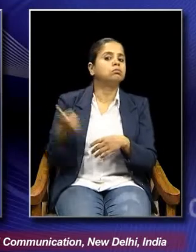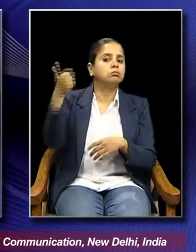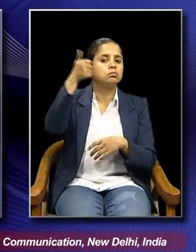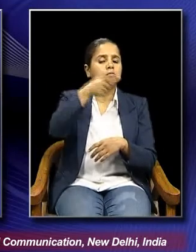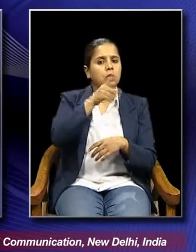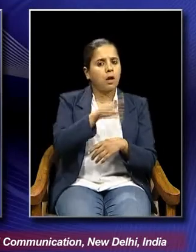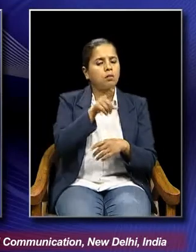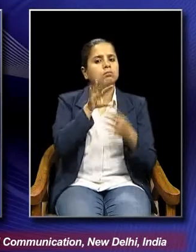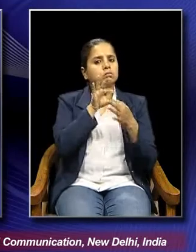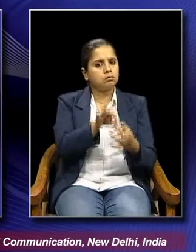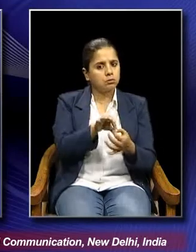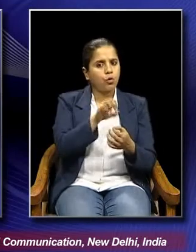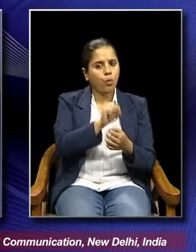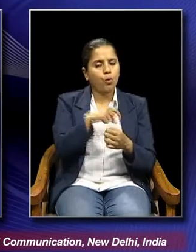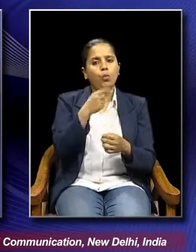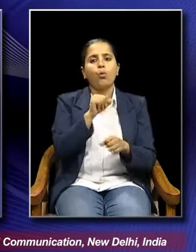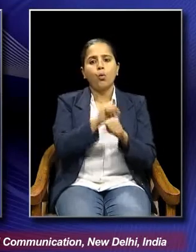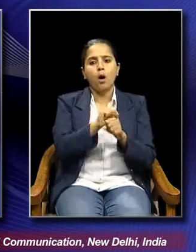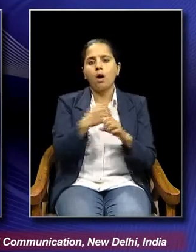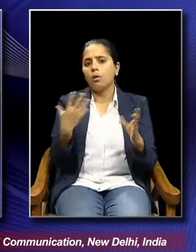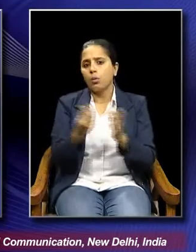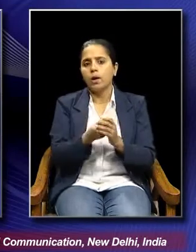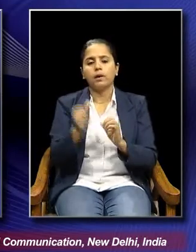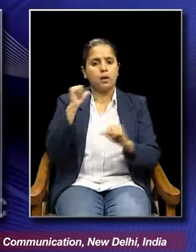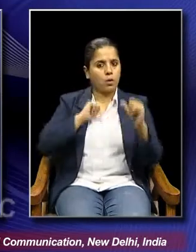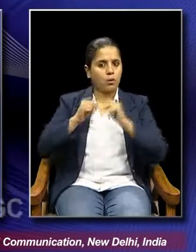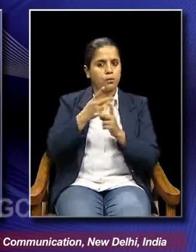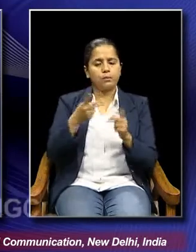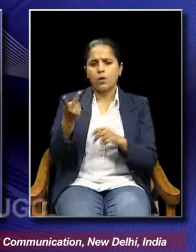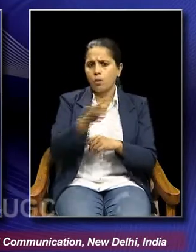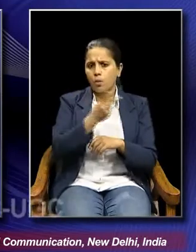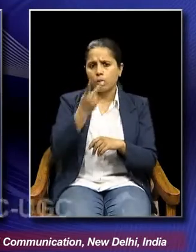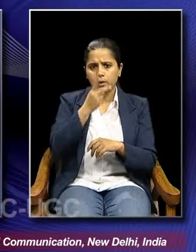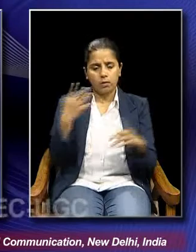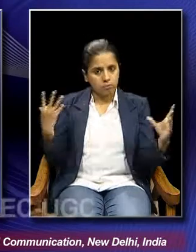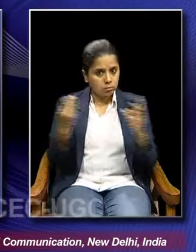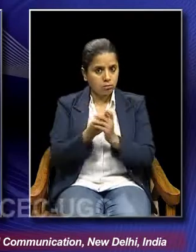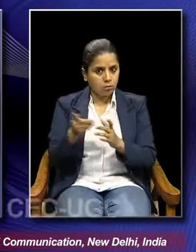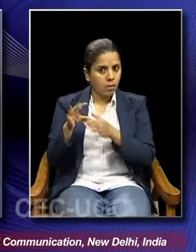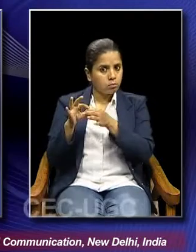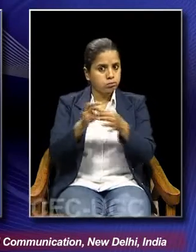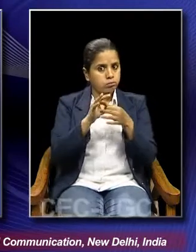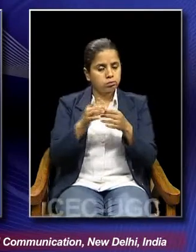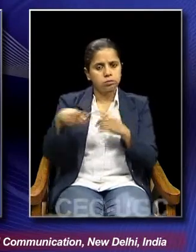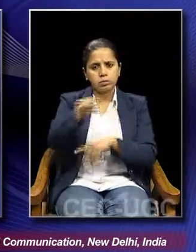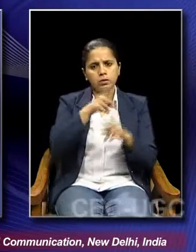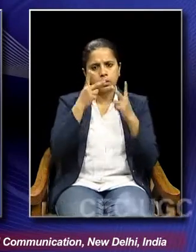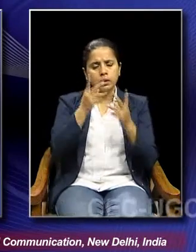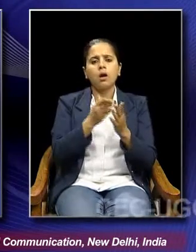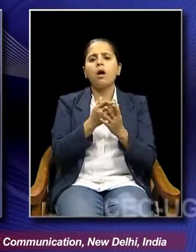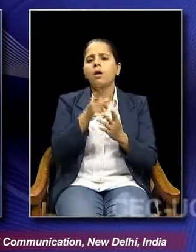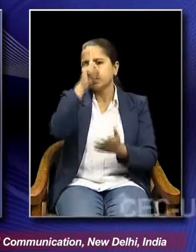a way connected with the working class hero, and when both of them, they come together and they in a way